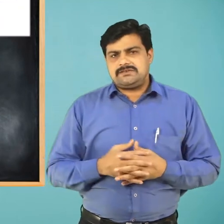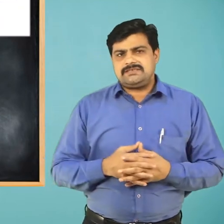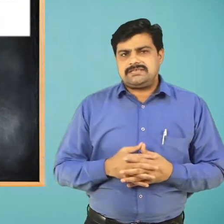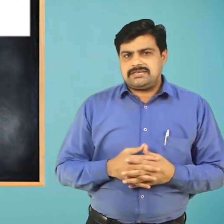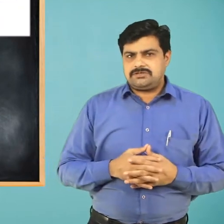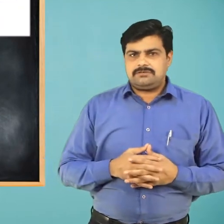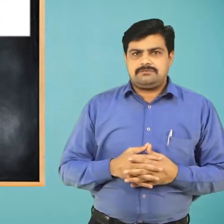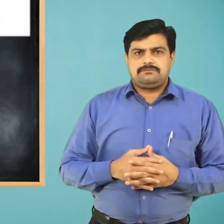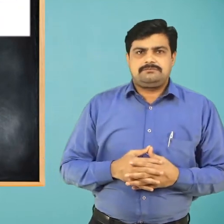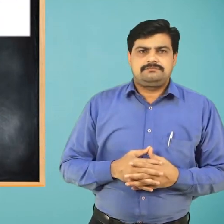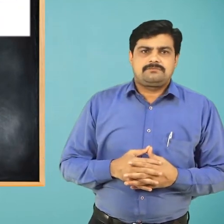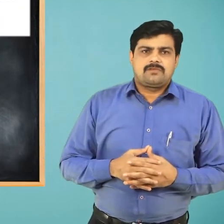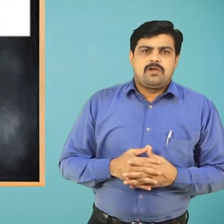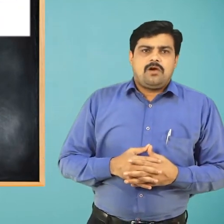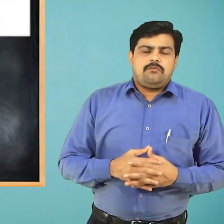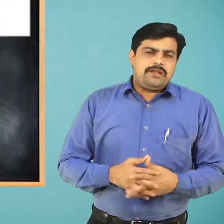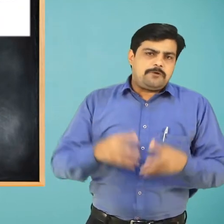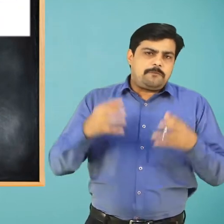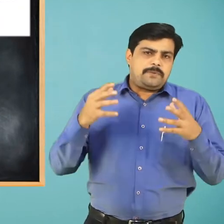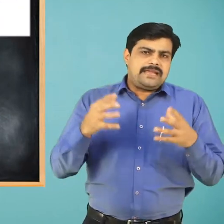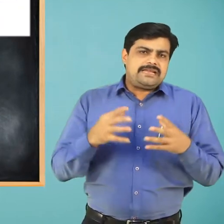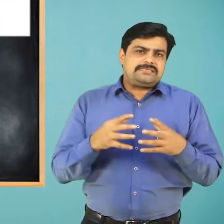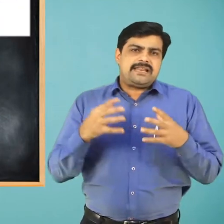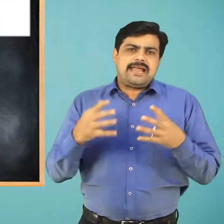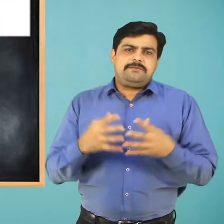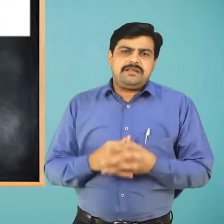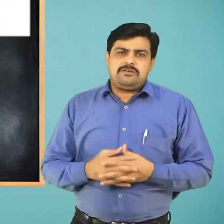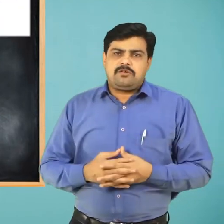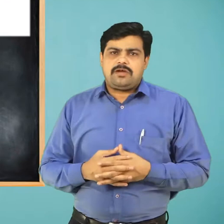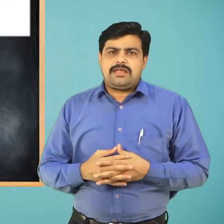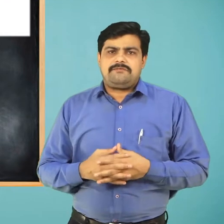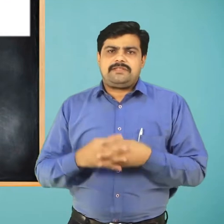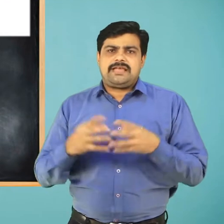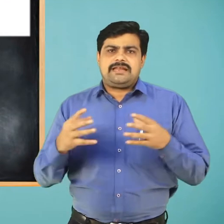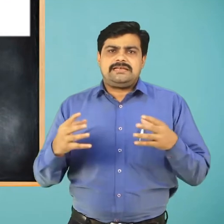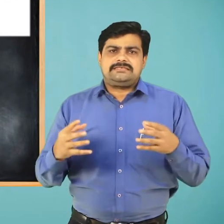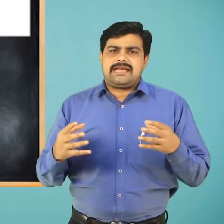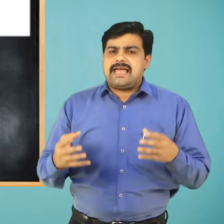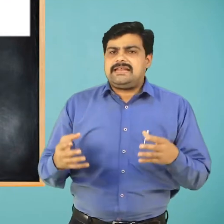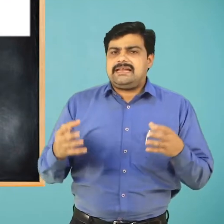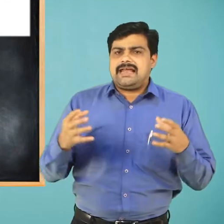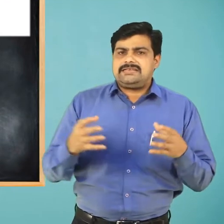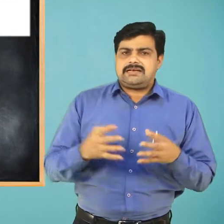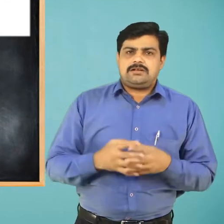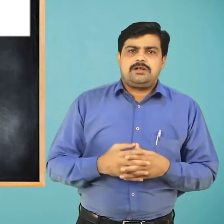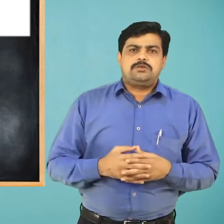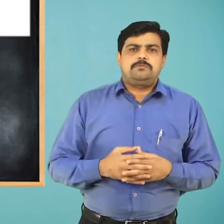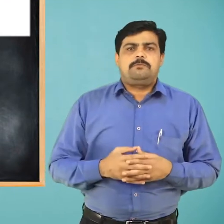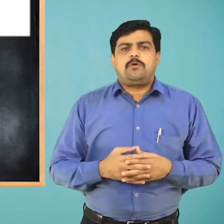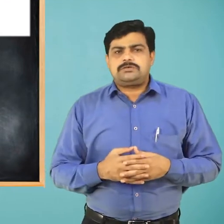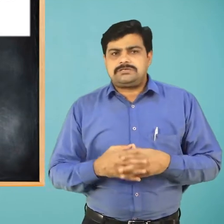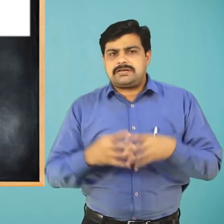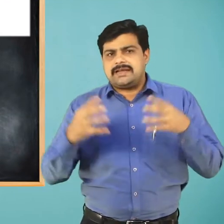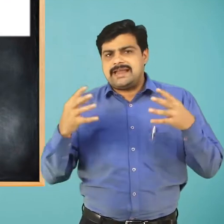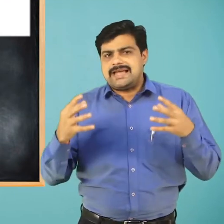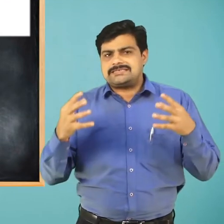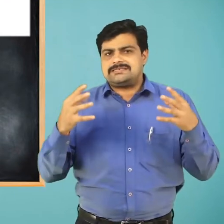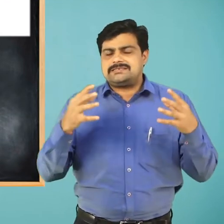of the session. Will you please let me know if there is any letter to post next